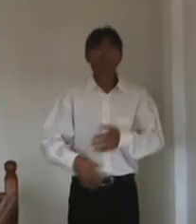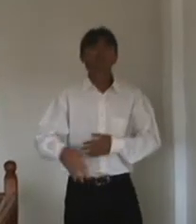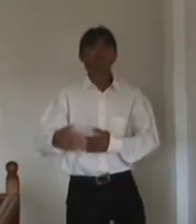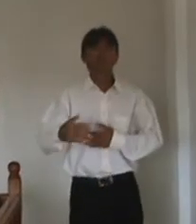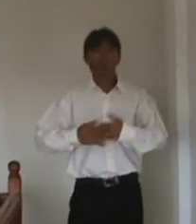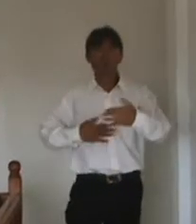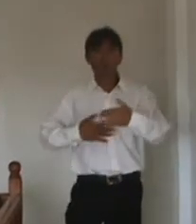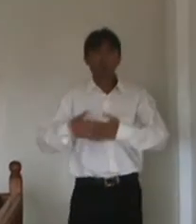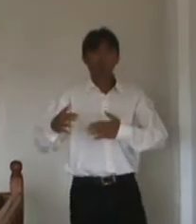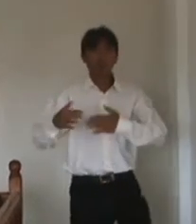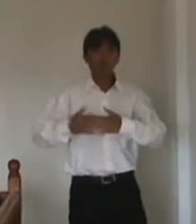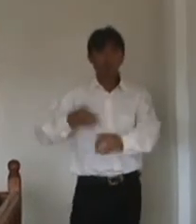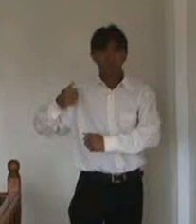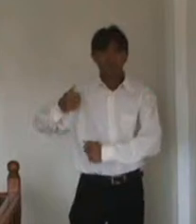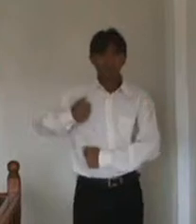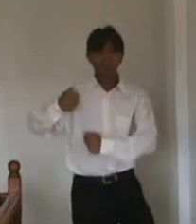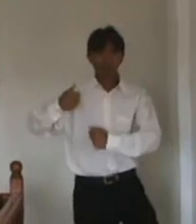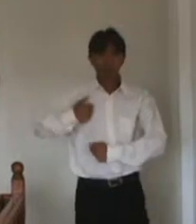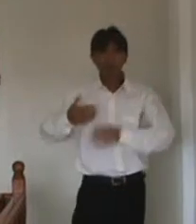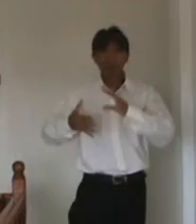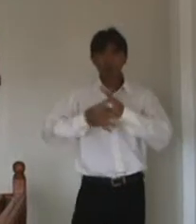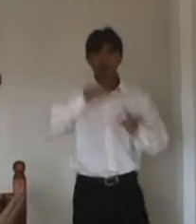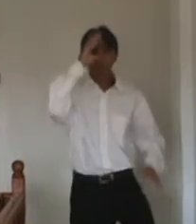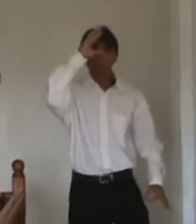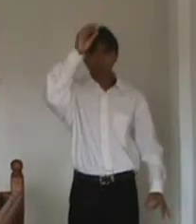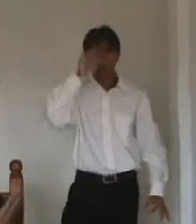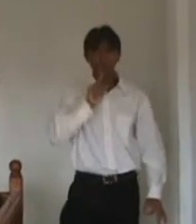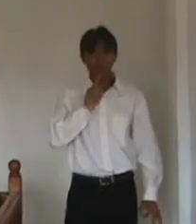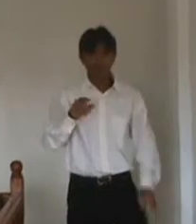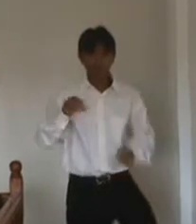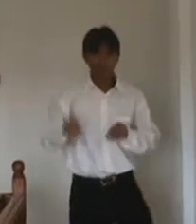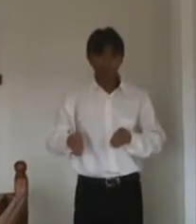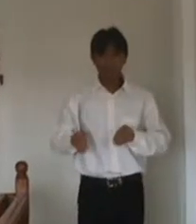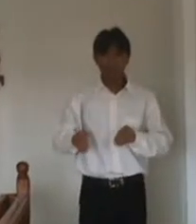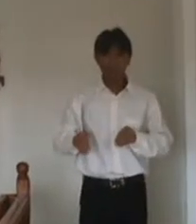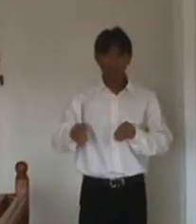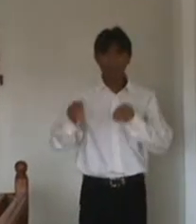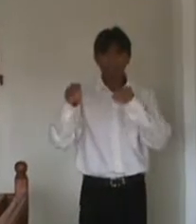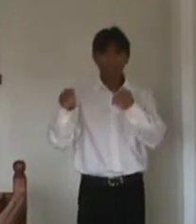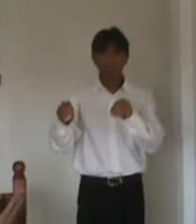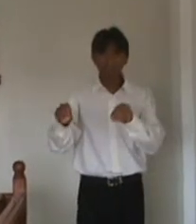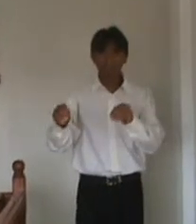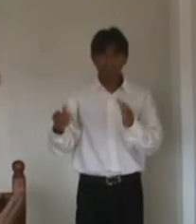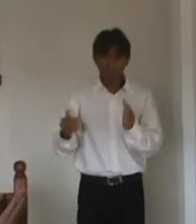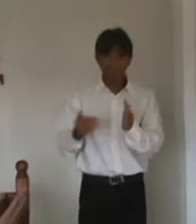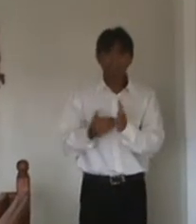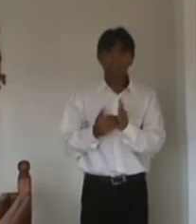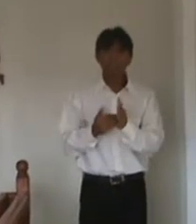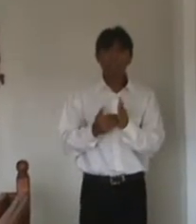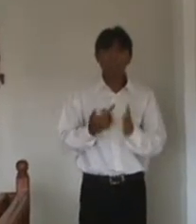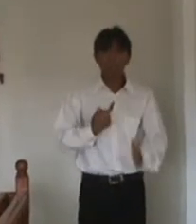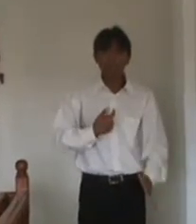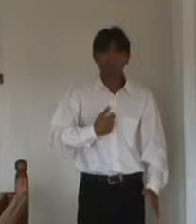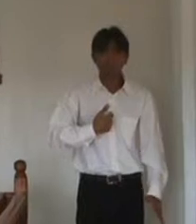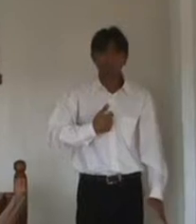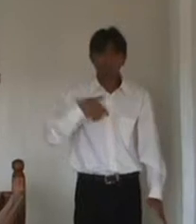Though a nose of men were laid against me,